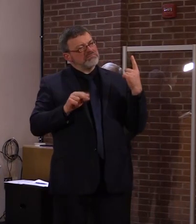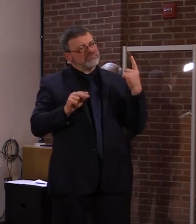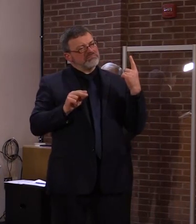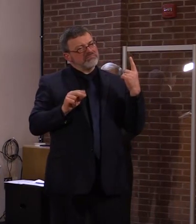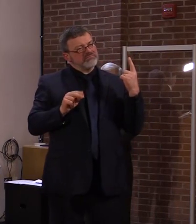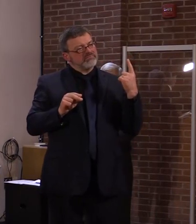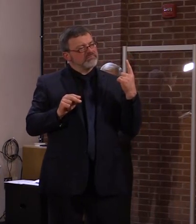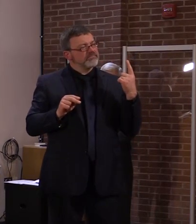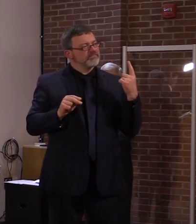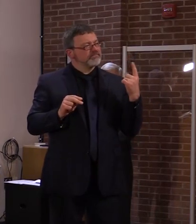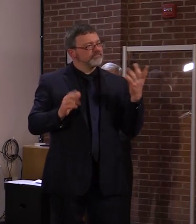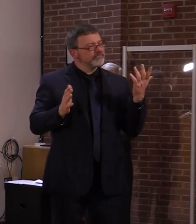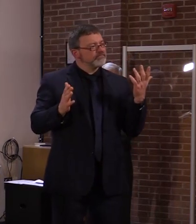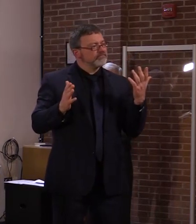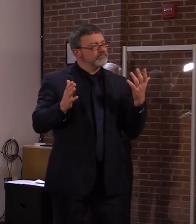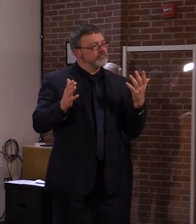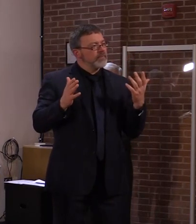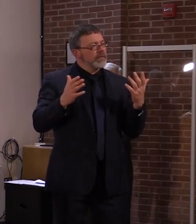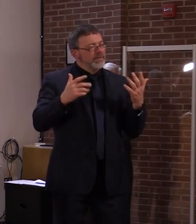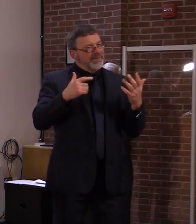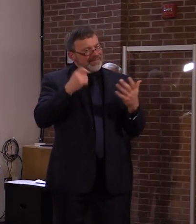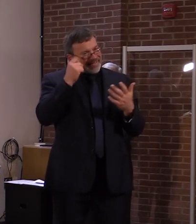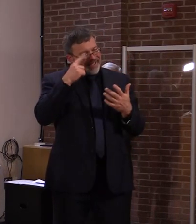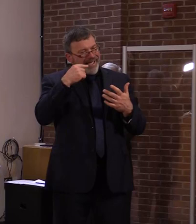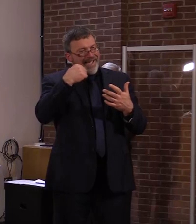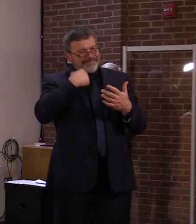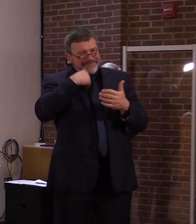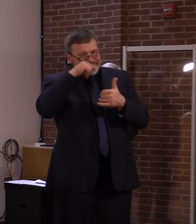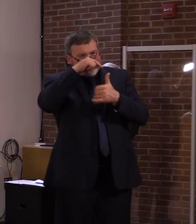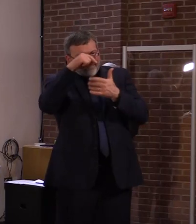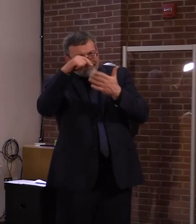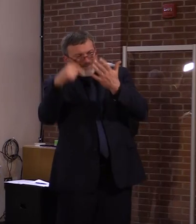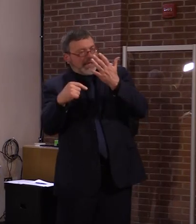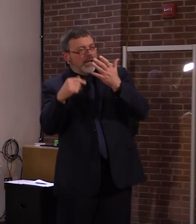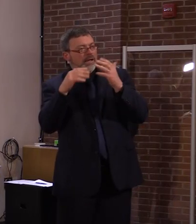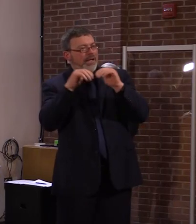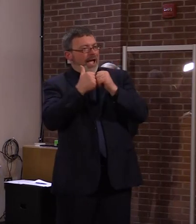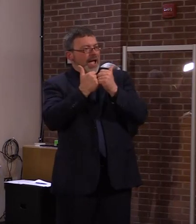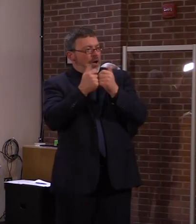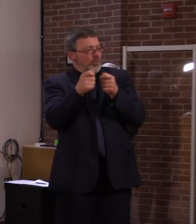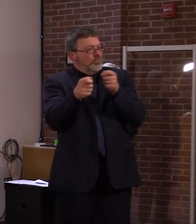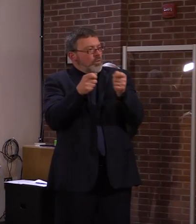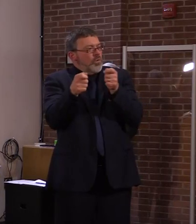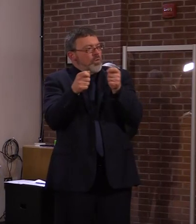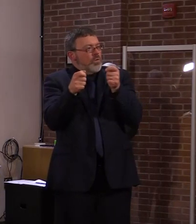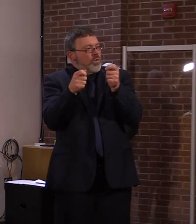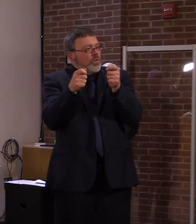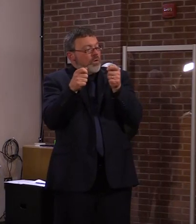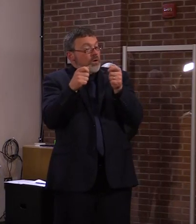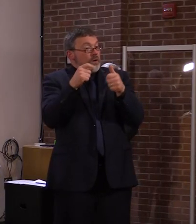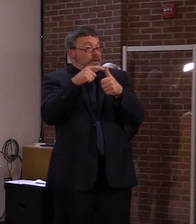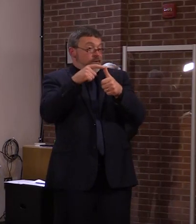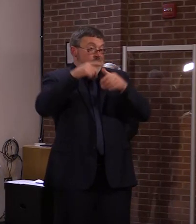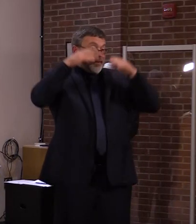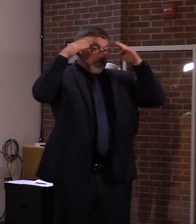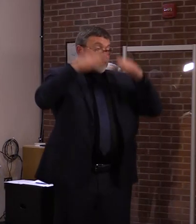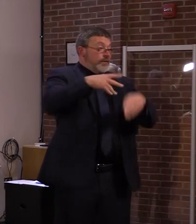mitigation measures in place. We think that we're focused on vaccinations. We think that gives us